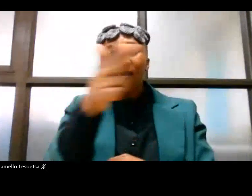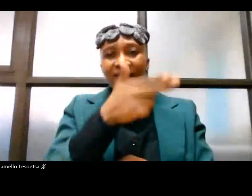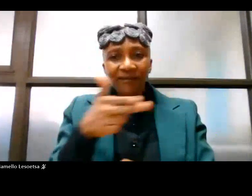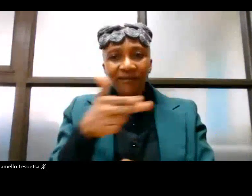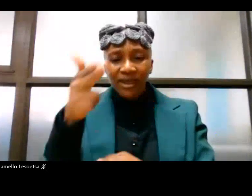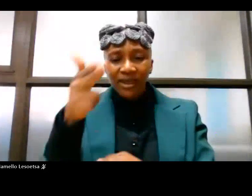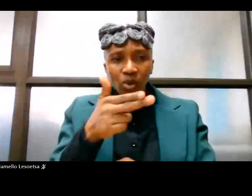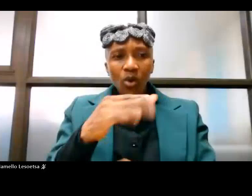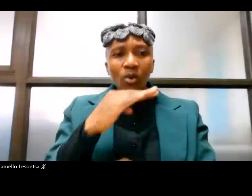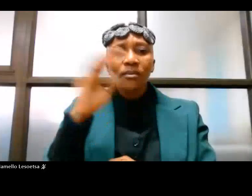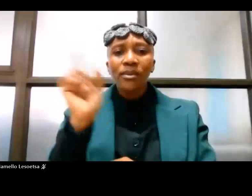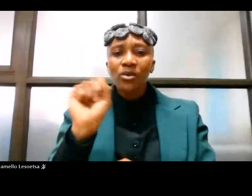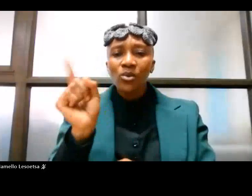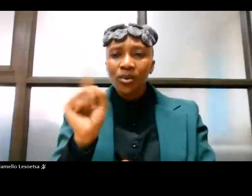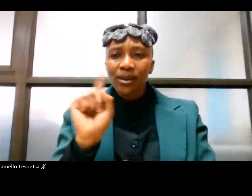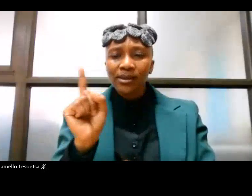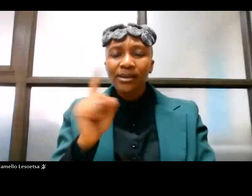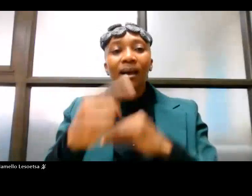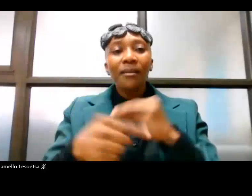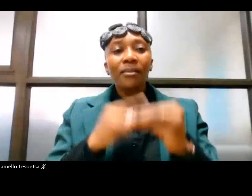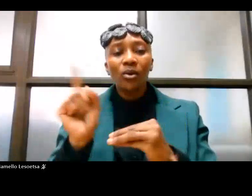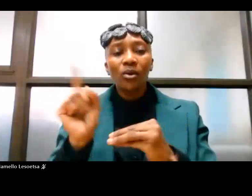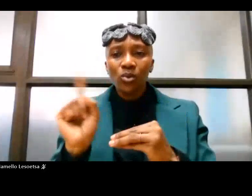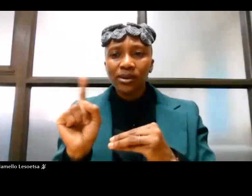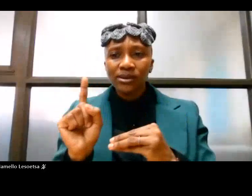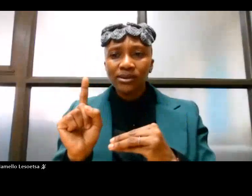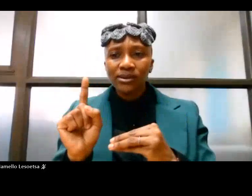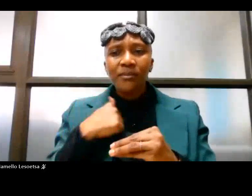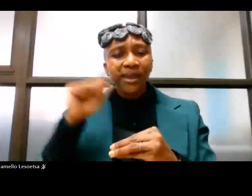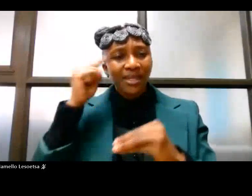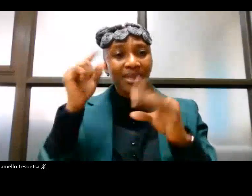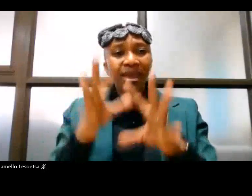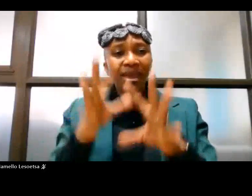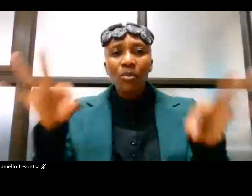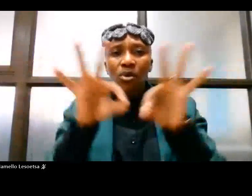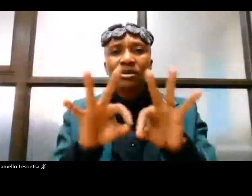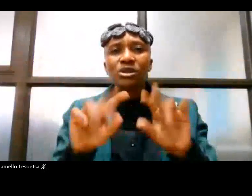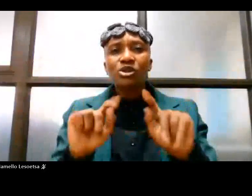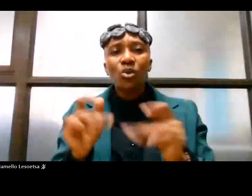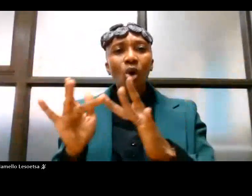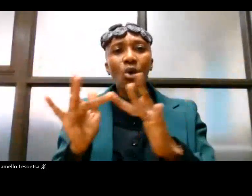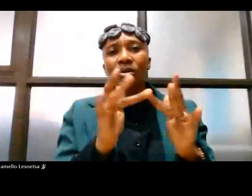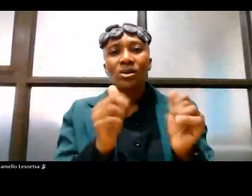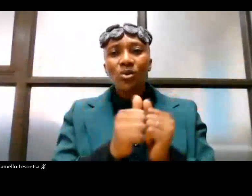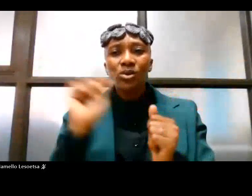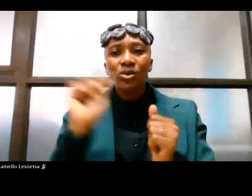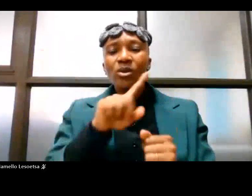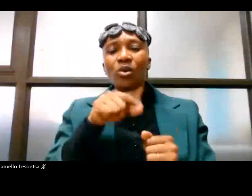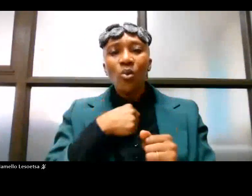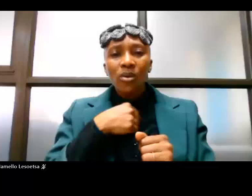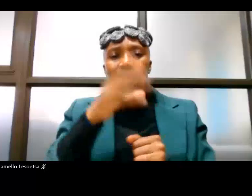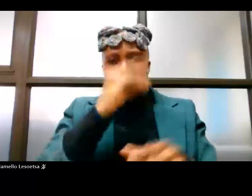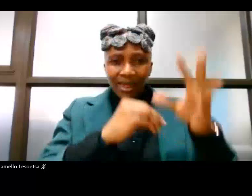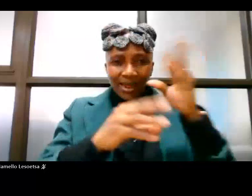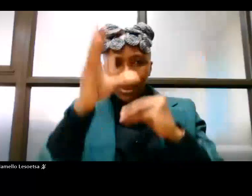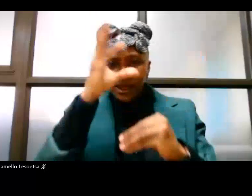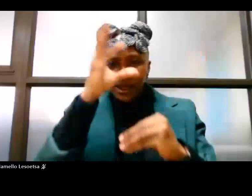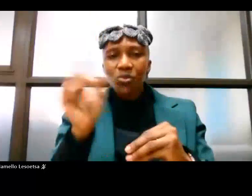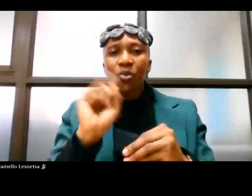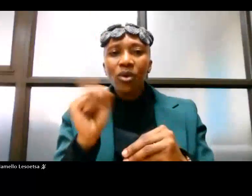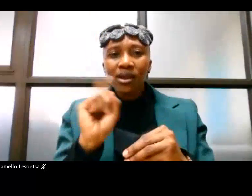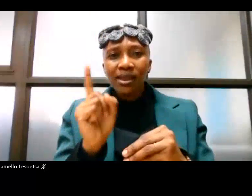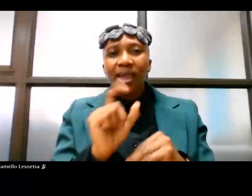I brought in Brian because there's an aspect of it which I think is very, very important, and which connects to what we learned in what we learned